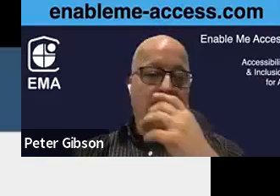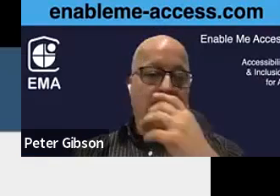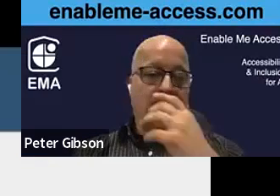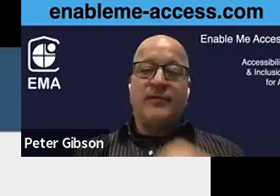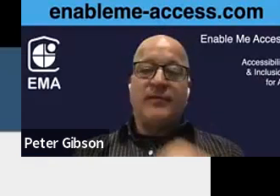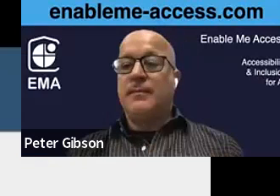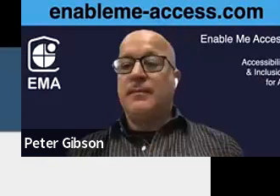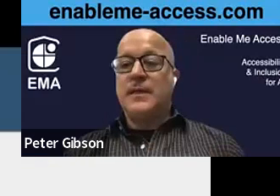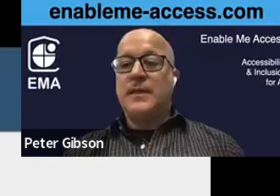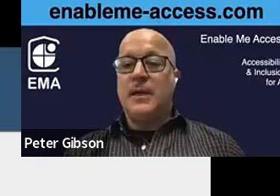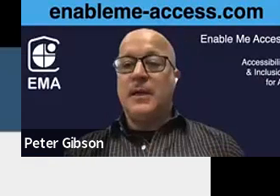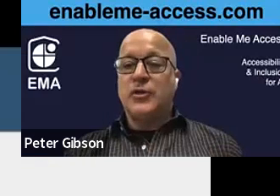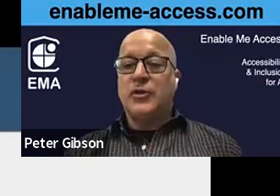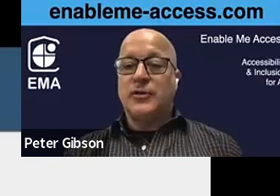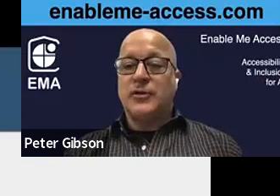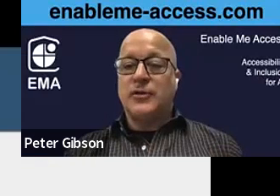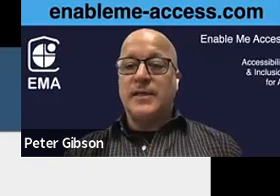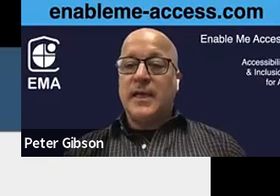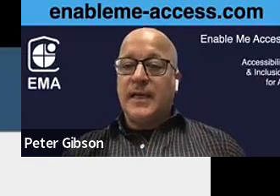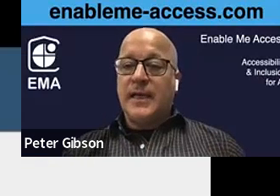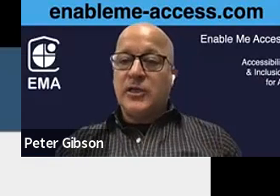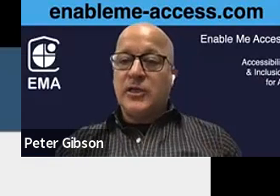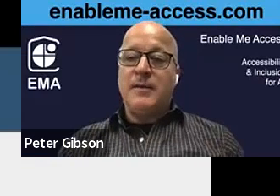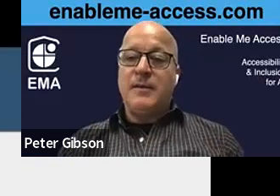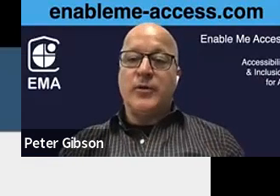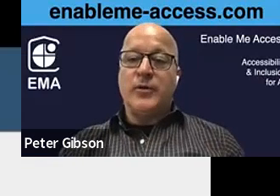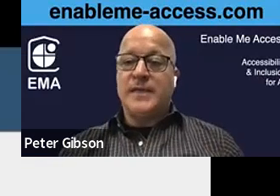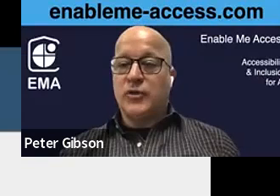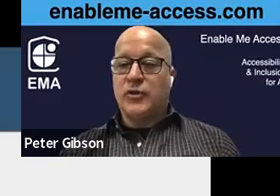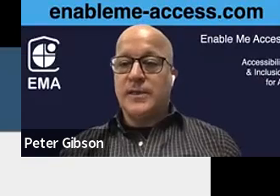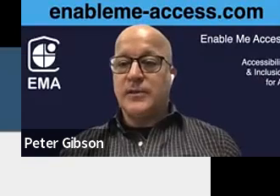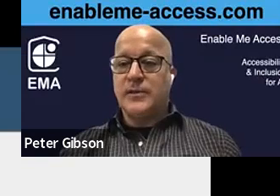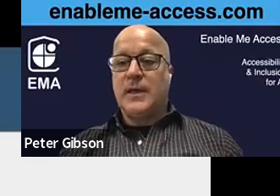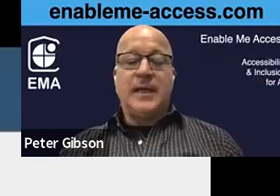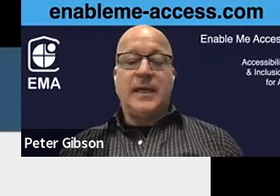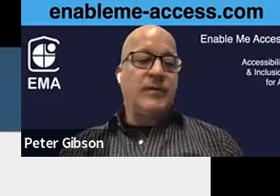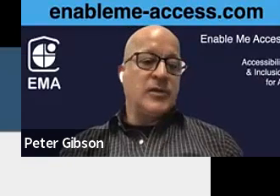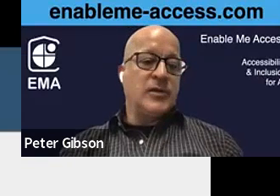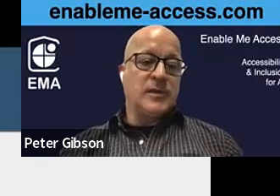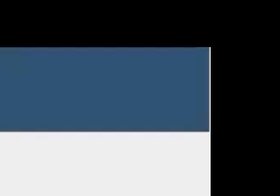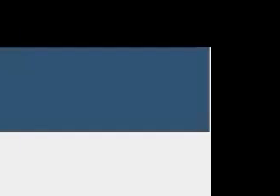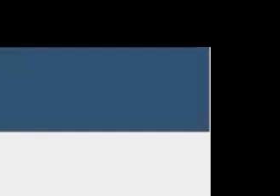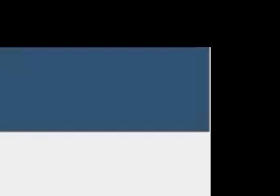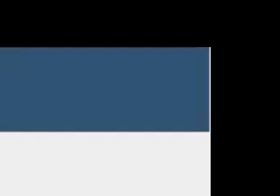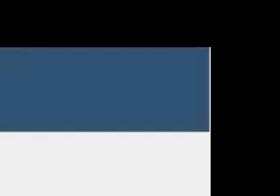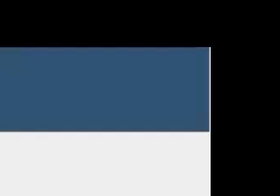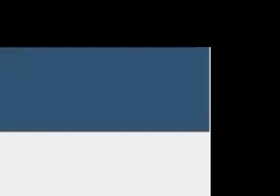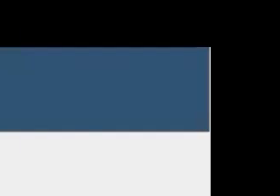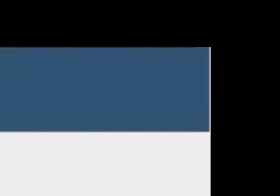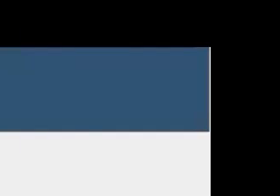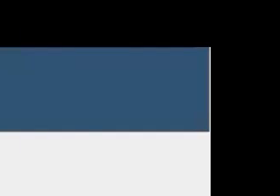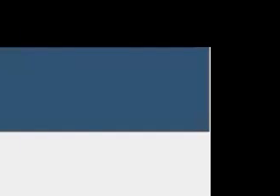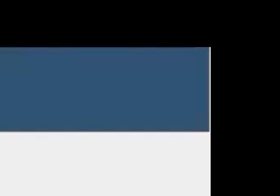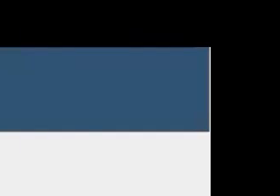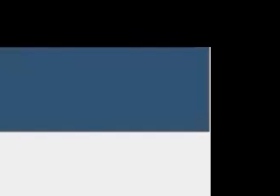problematic. A lot of people have done multiple tries. It actually took me more than 10 tries to get registered. So